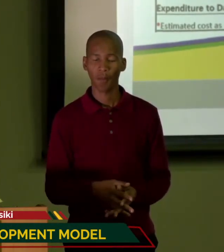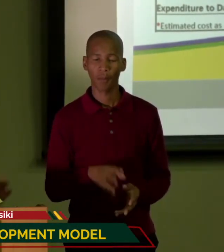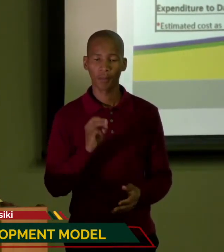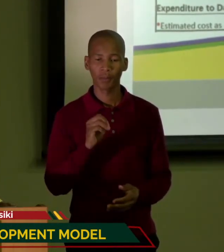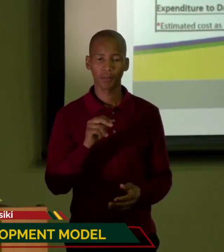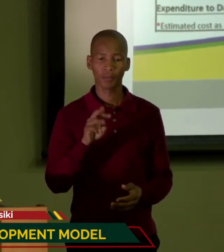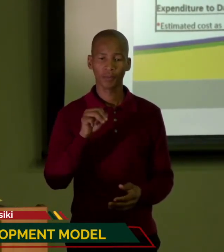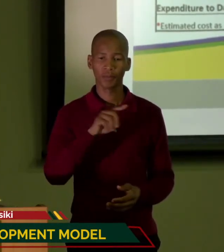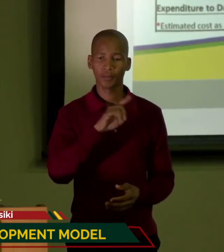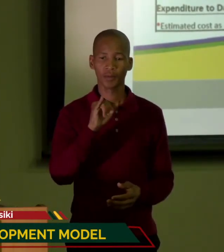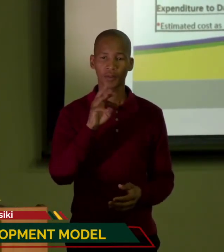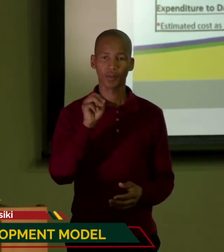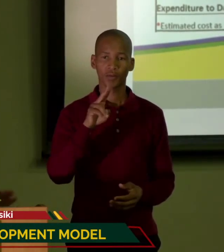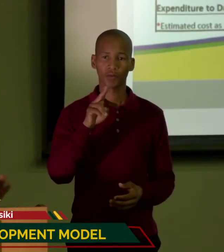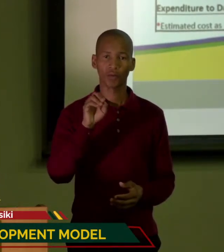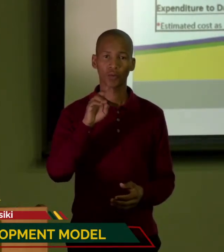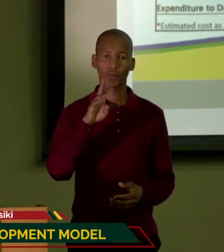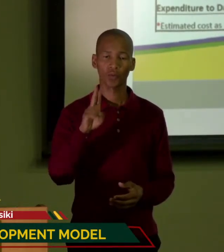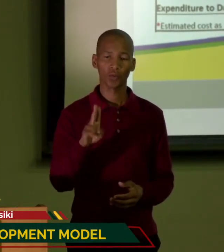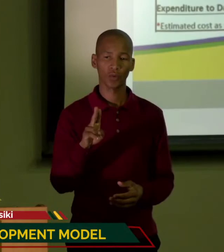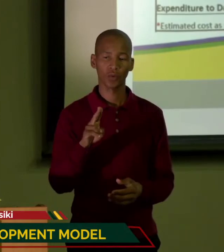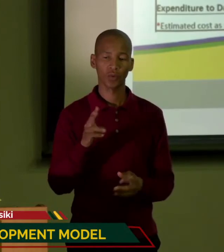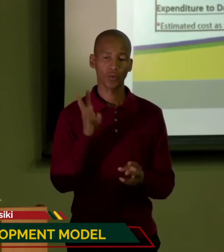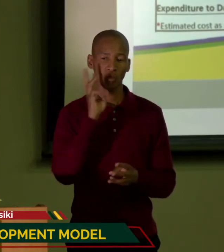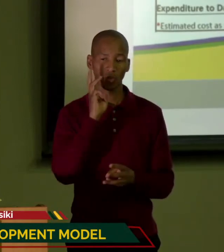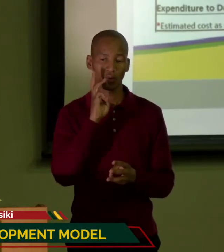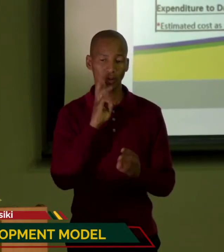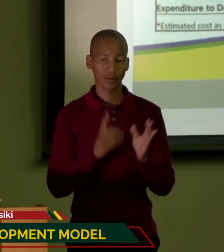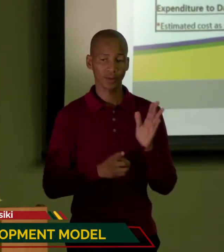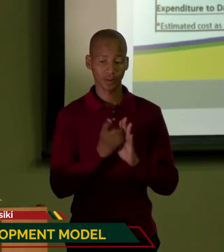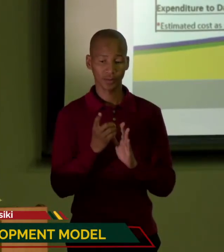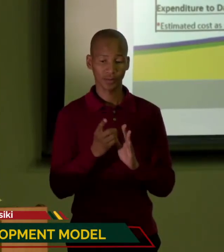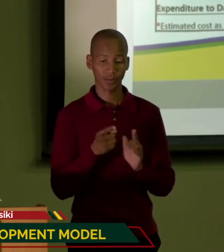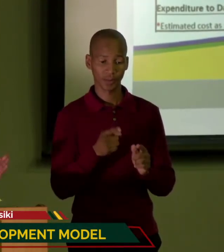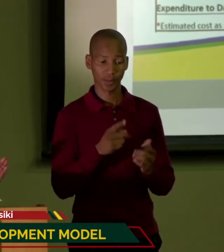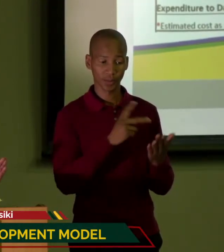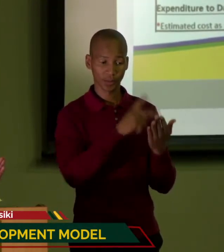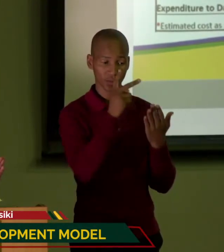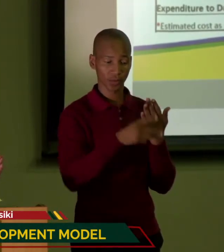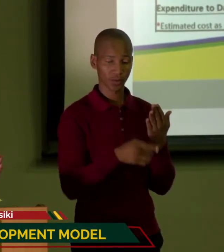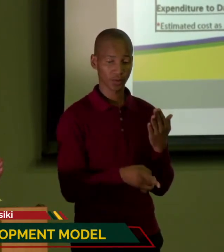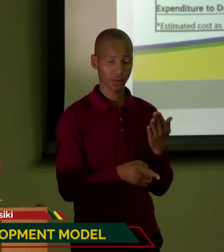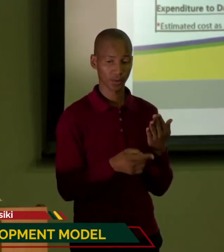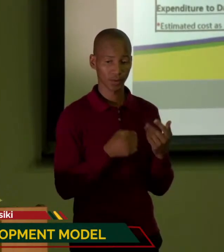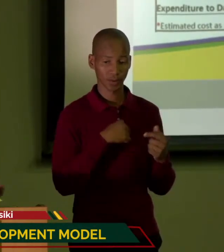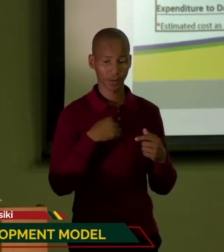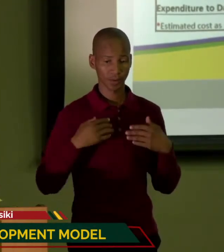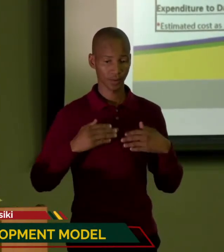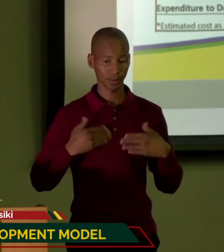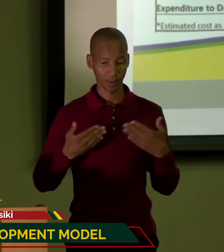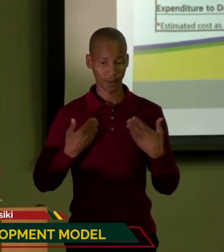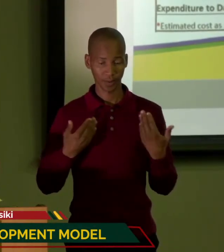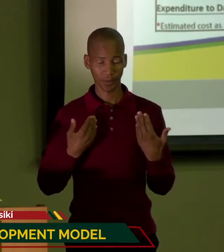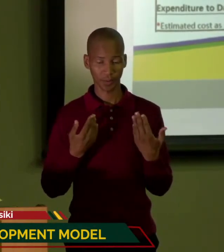water development project. Monake that project, sivuyela nje ukuba